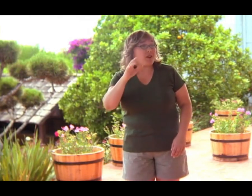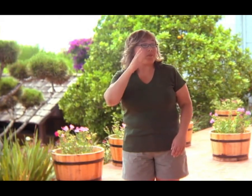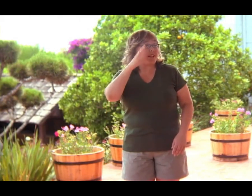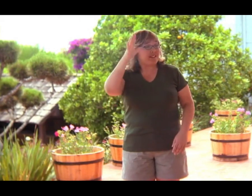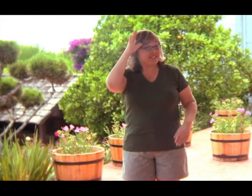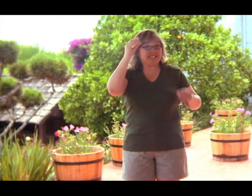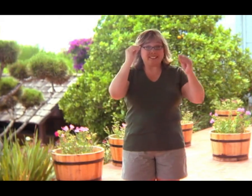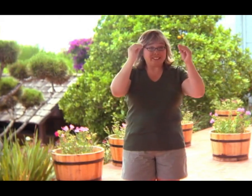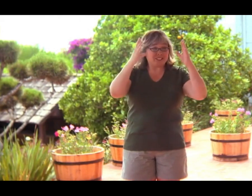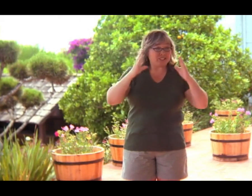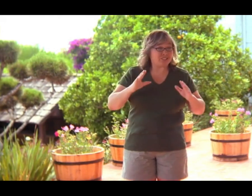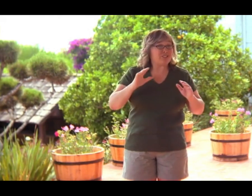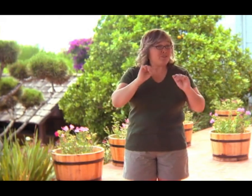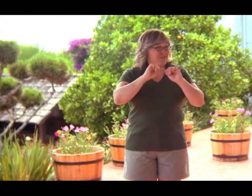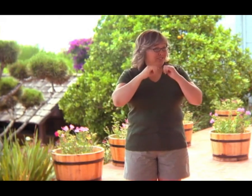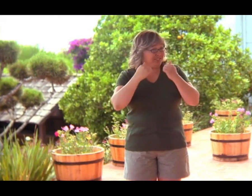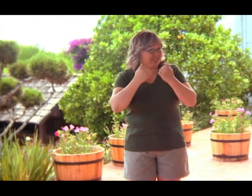or PTA.